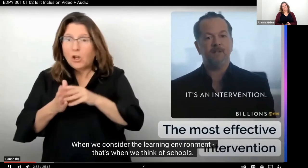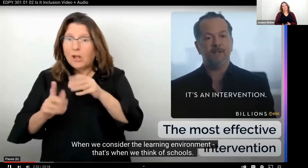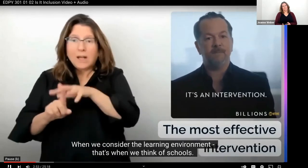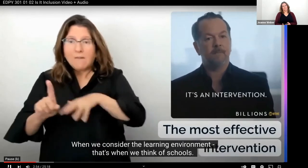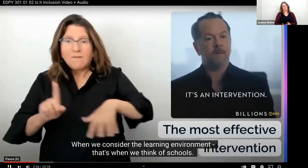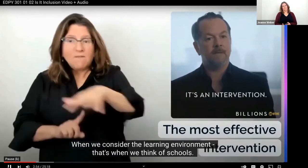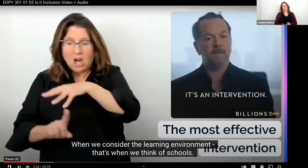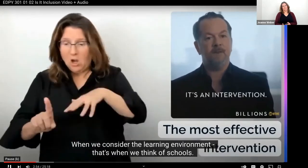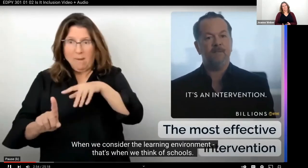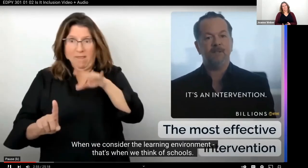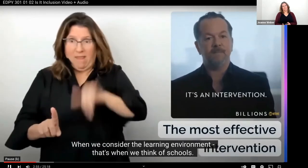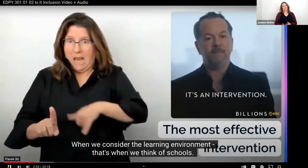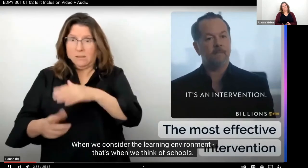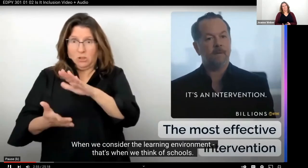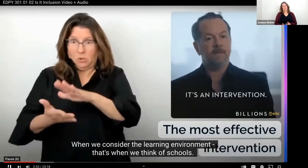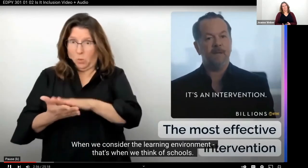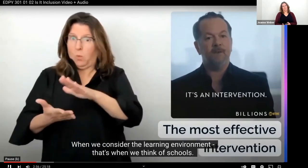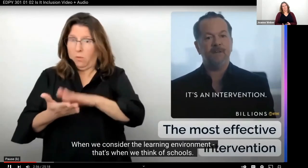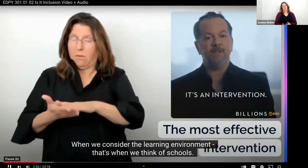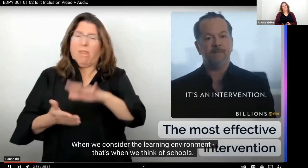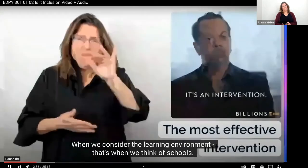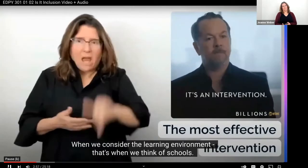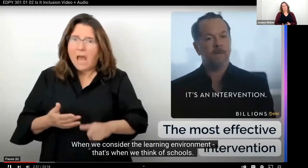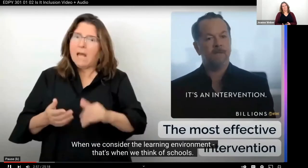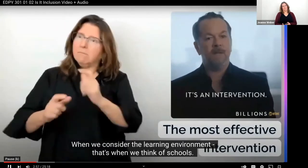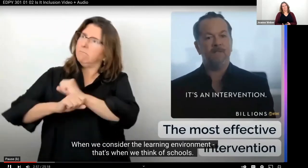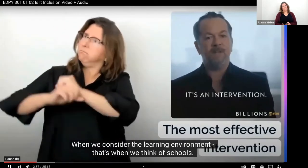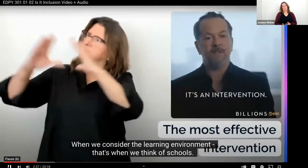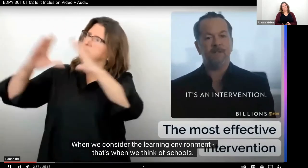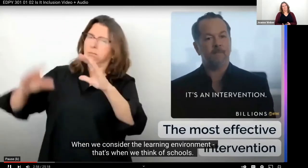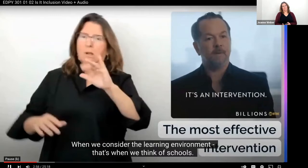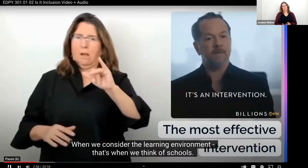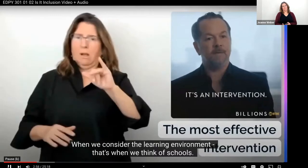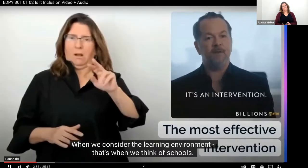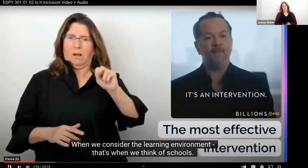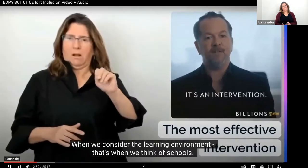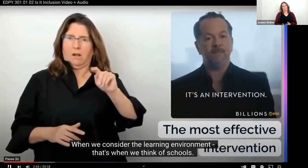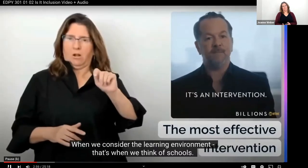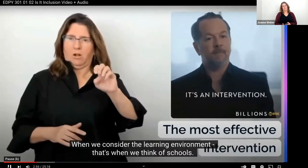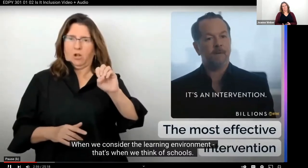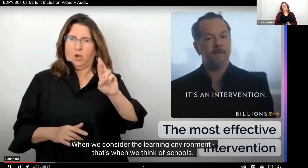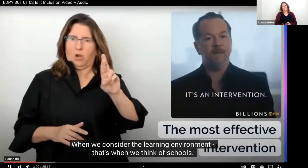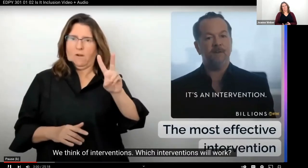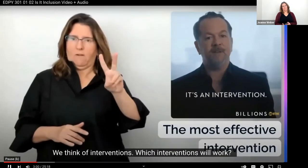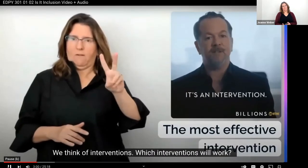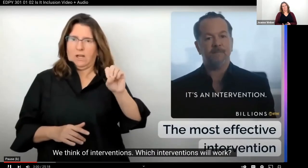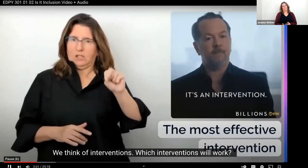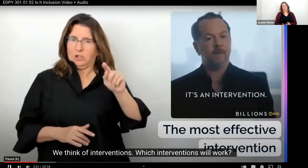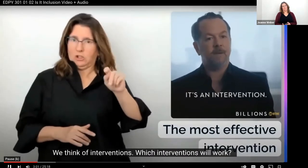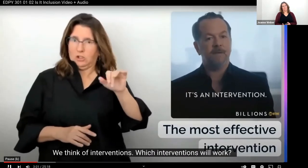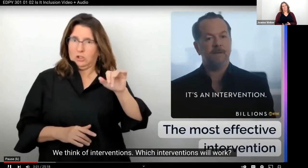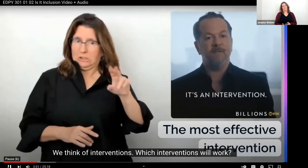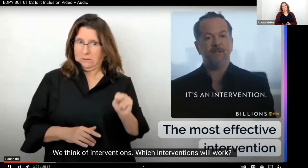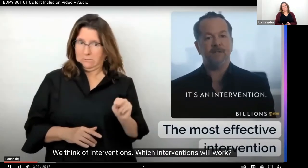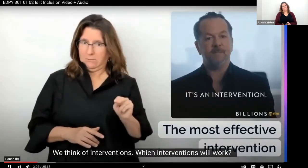When we consider the learning environment, that's when we think of schools. We think of